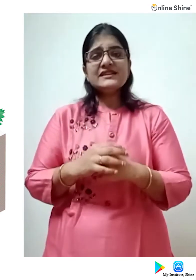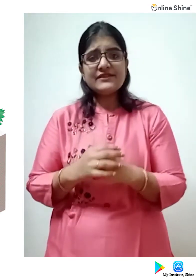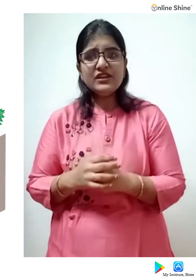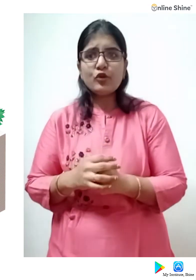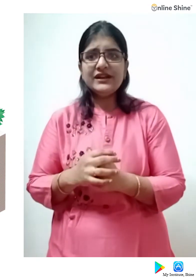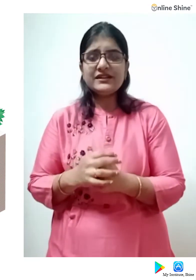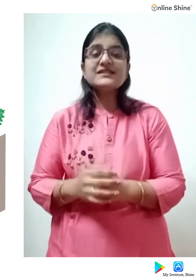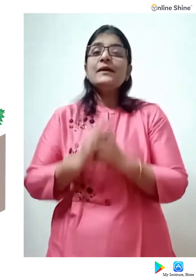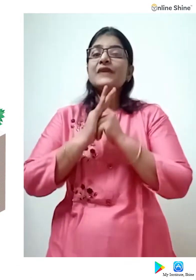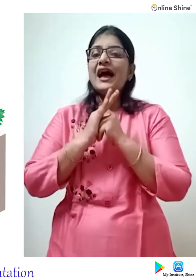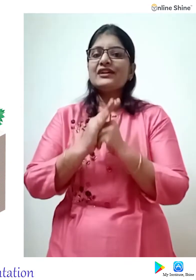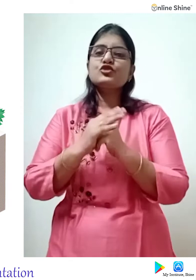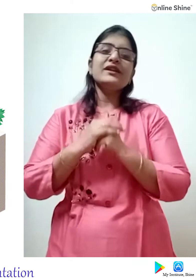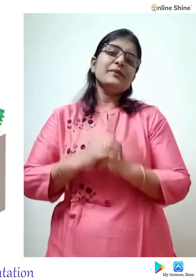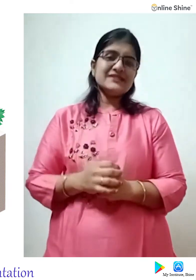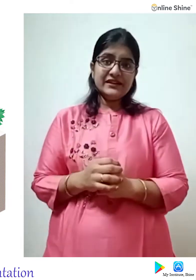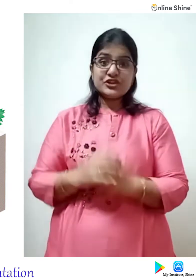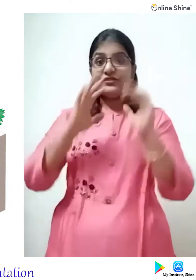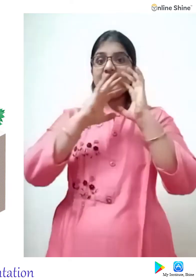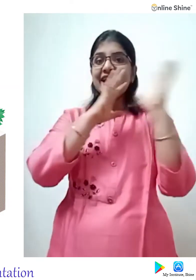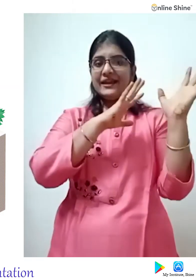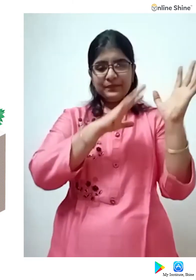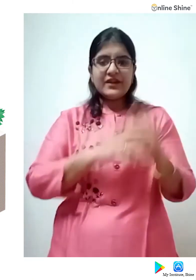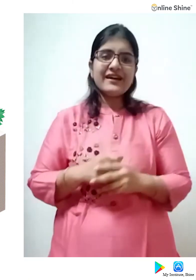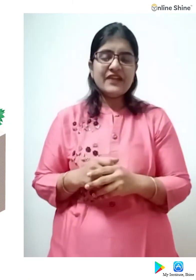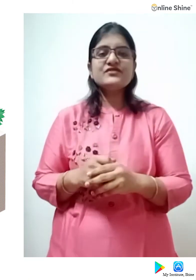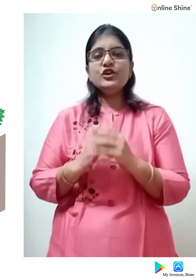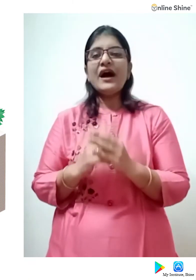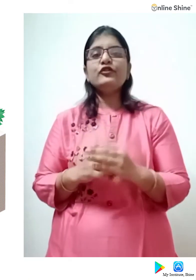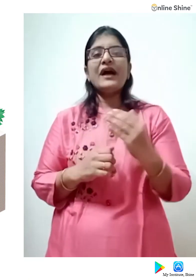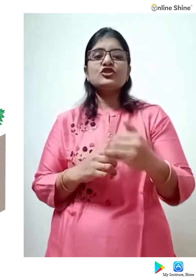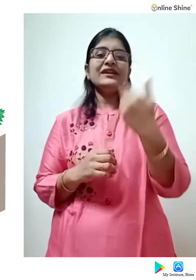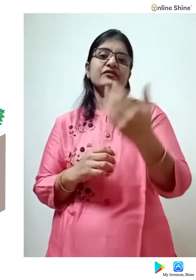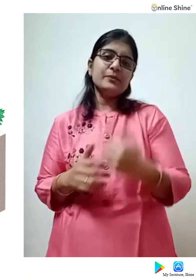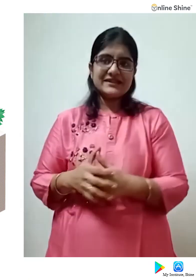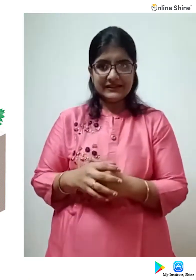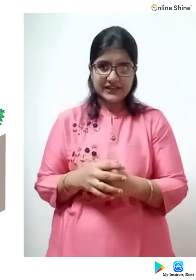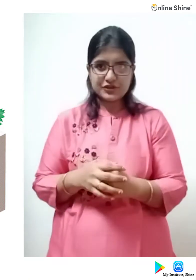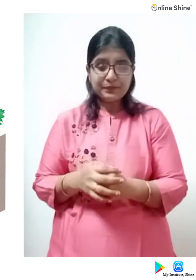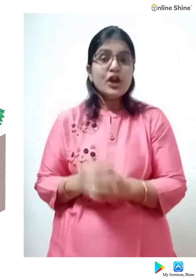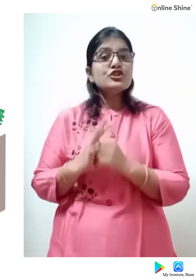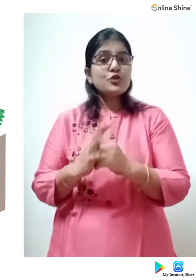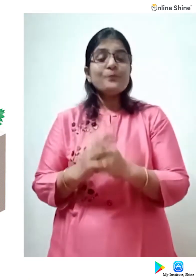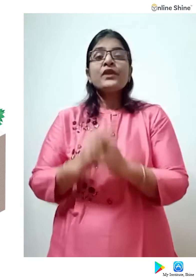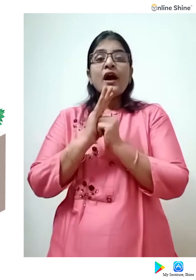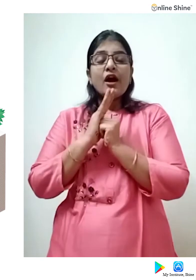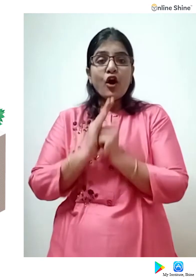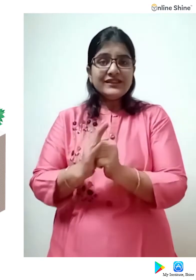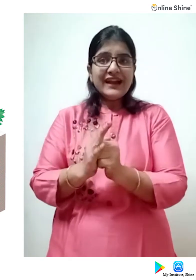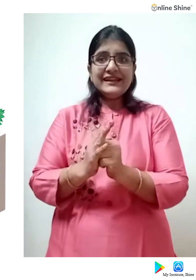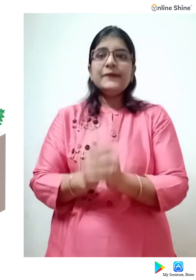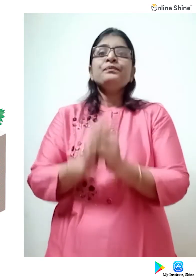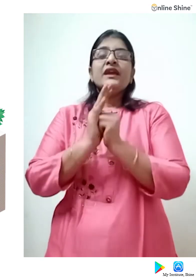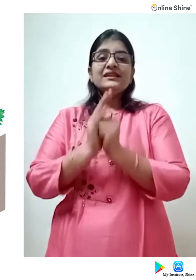the seventh point is the actual presentation. The day arrives when you have to actually give the presentation. So